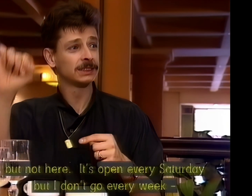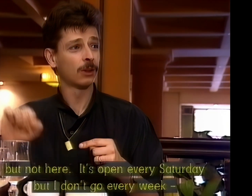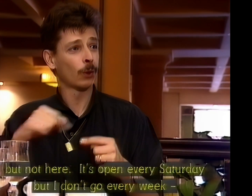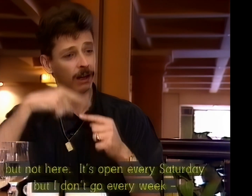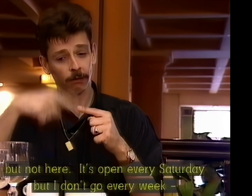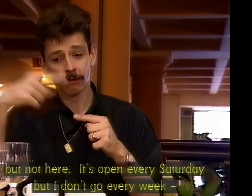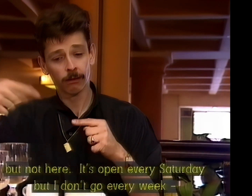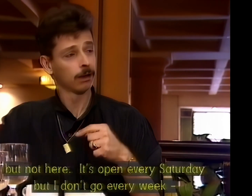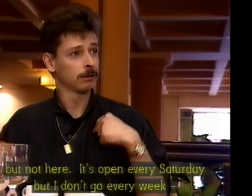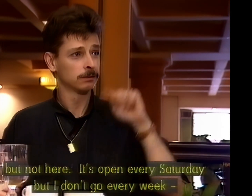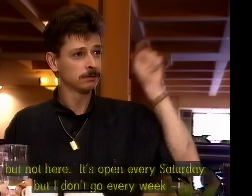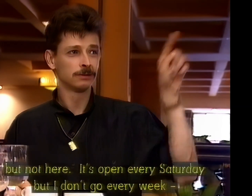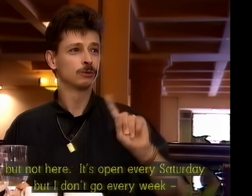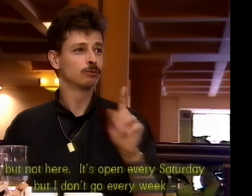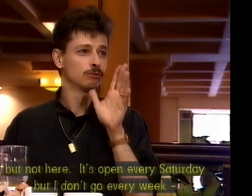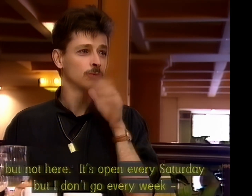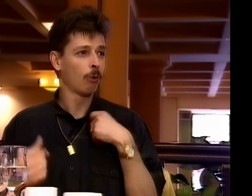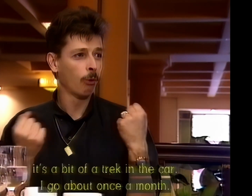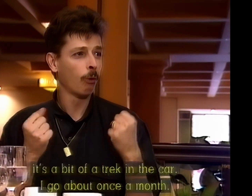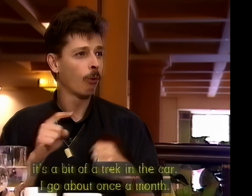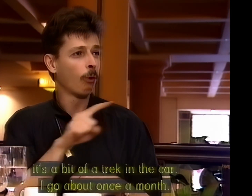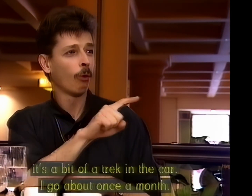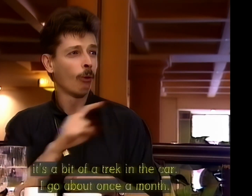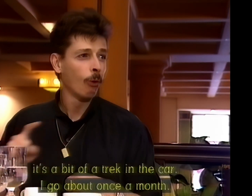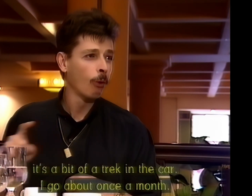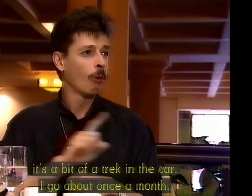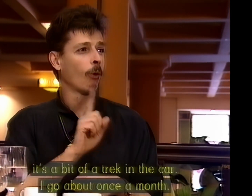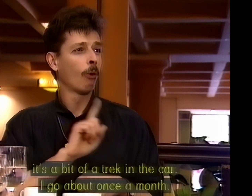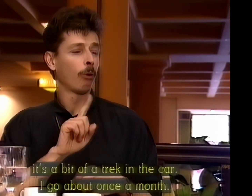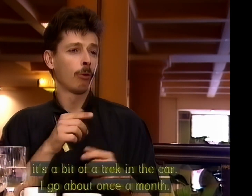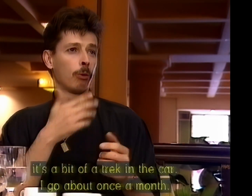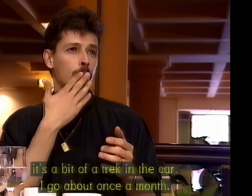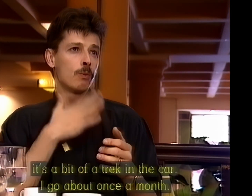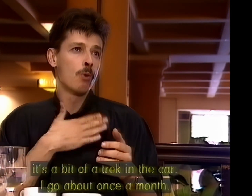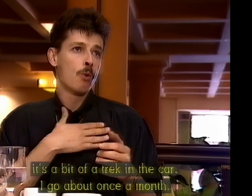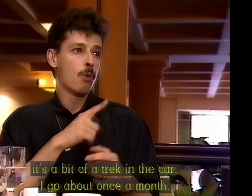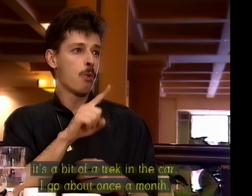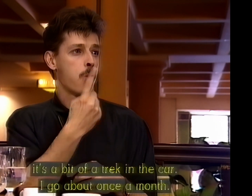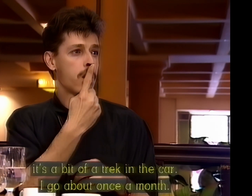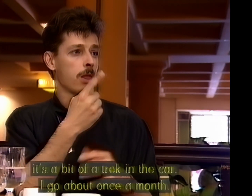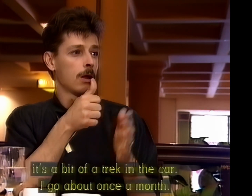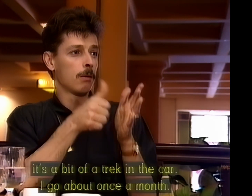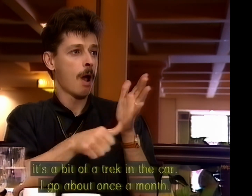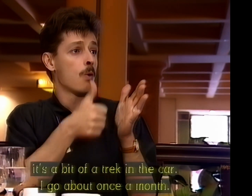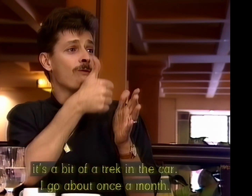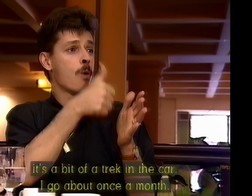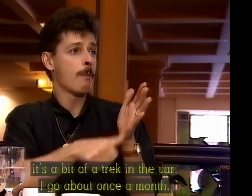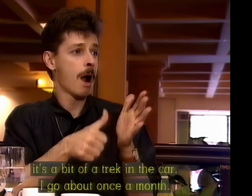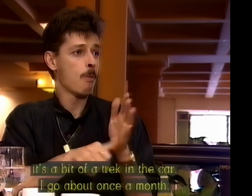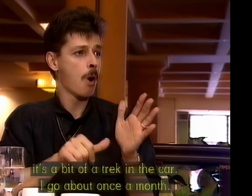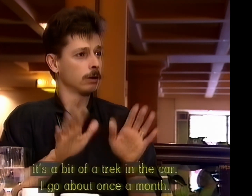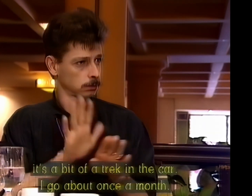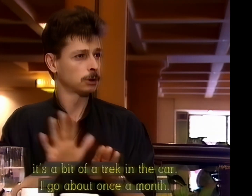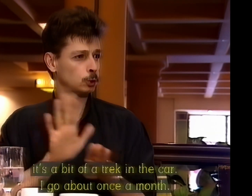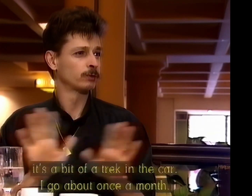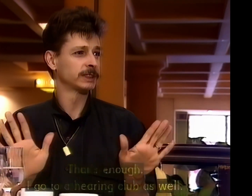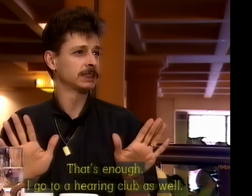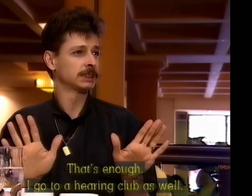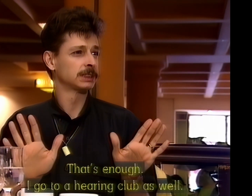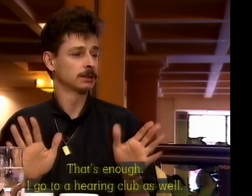I mean, it's open every Saturday normally, but I don't go every week. It's a bit of a trek in the car. I go probably about once a month, really,